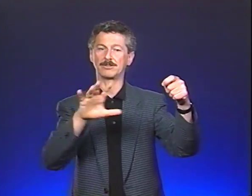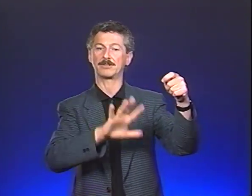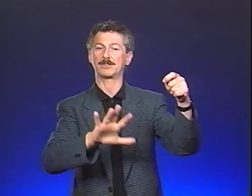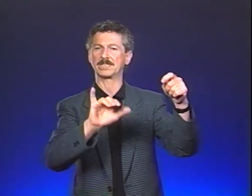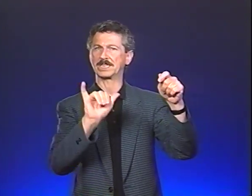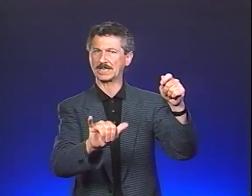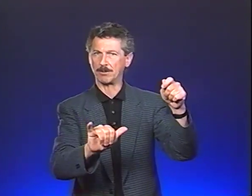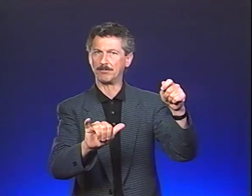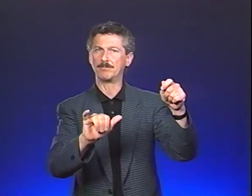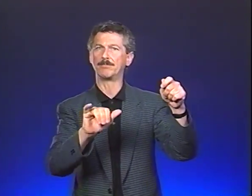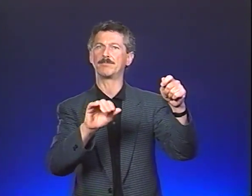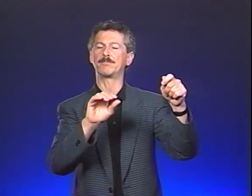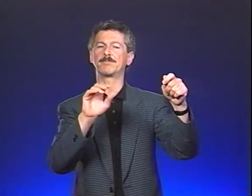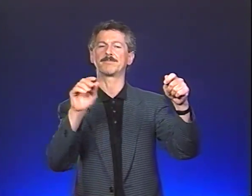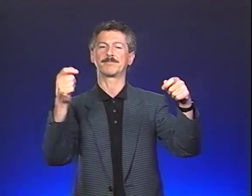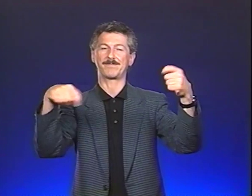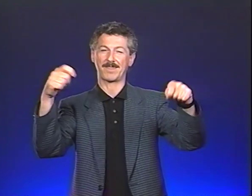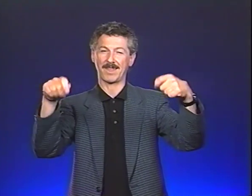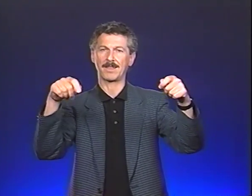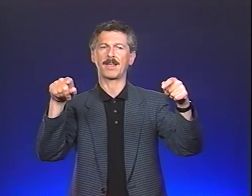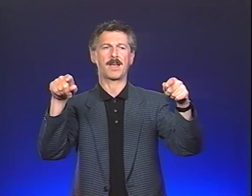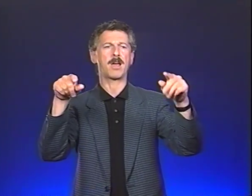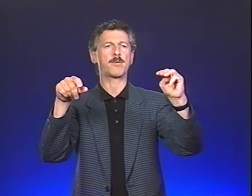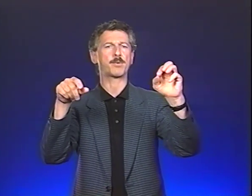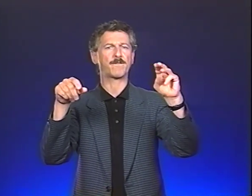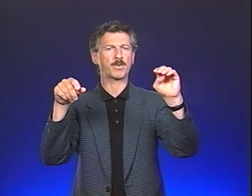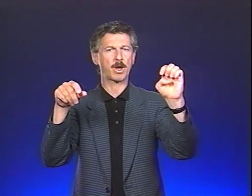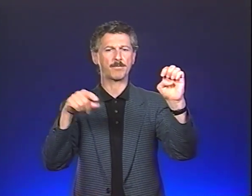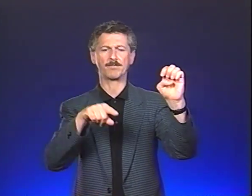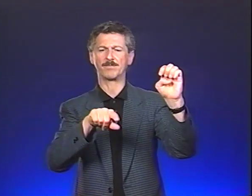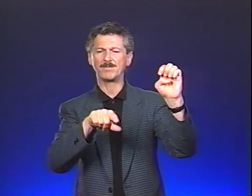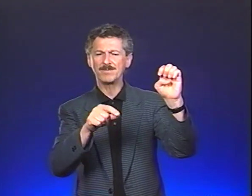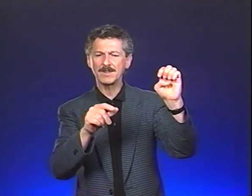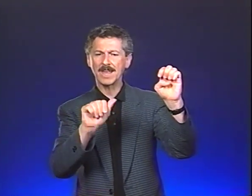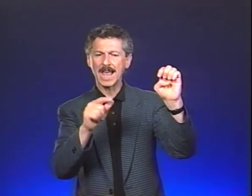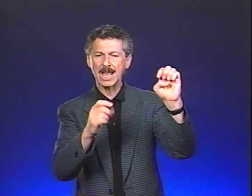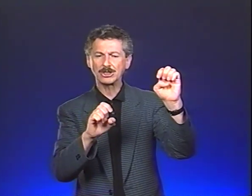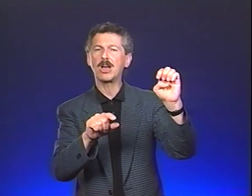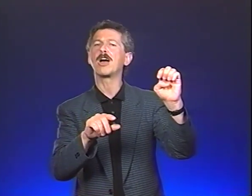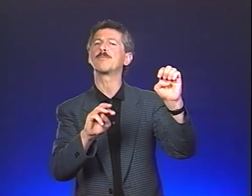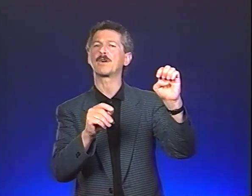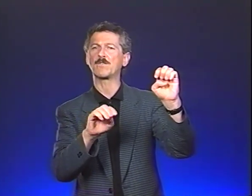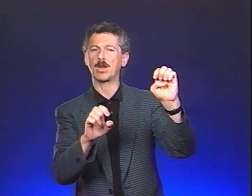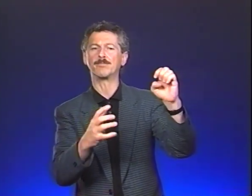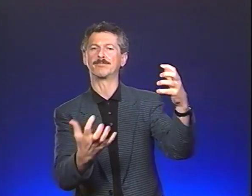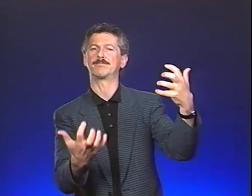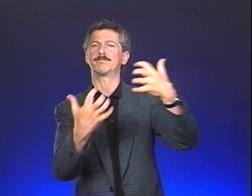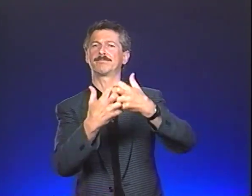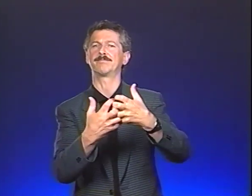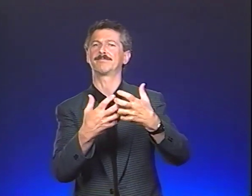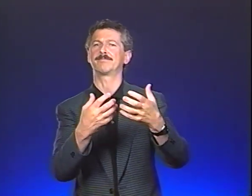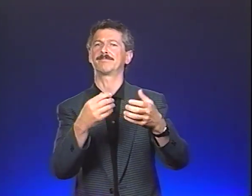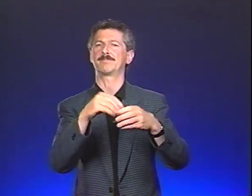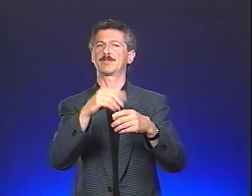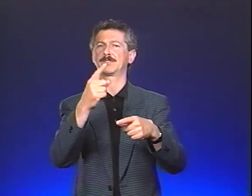sign where the number hand shape changes while the base sign remains the same. Again, the signs for